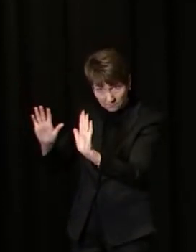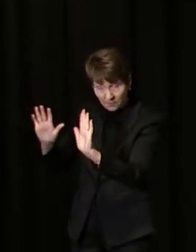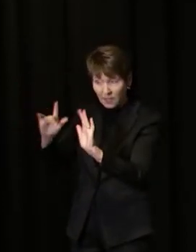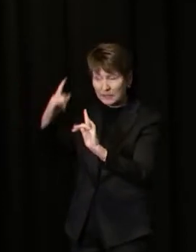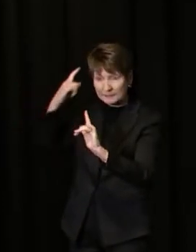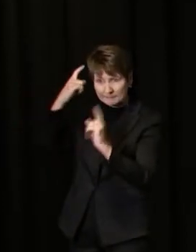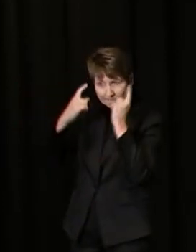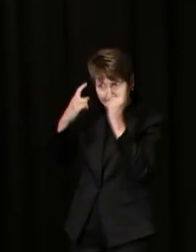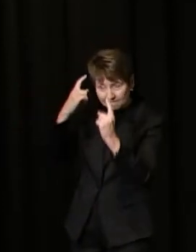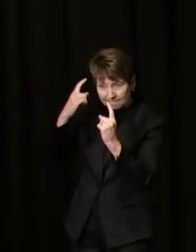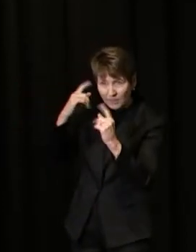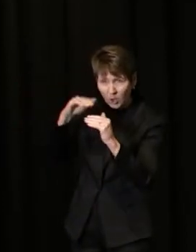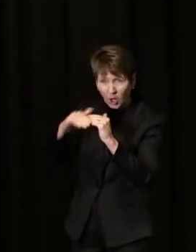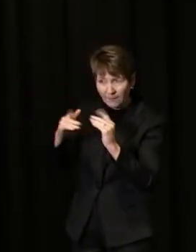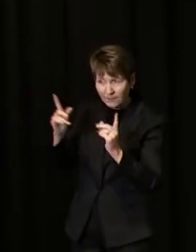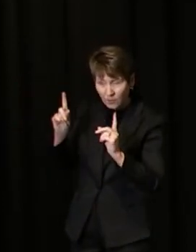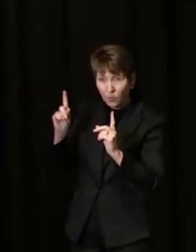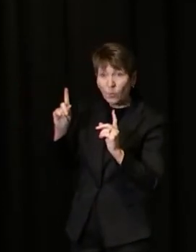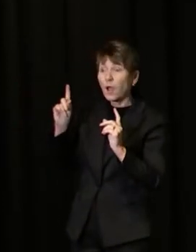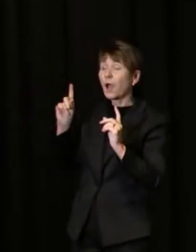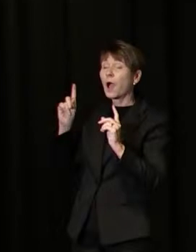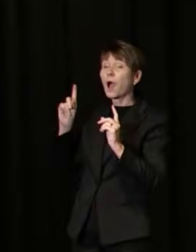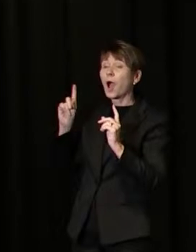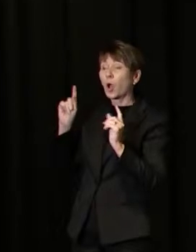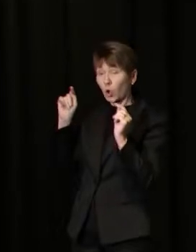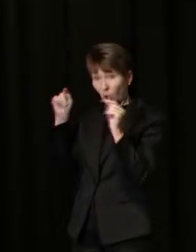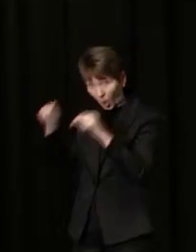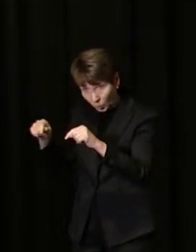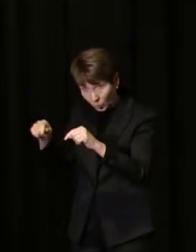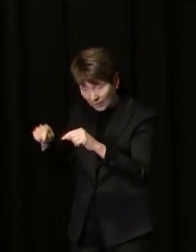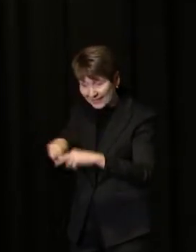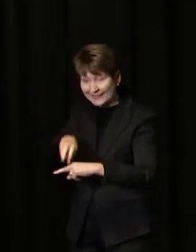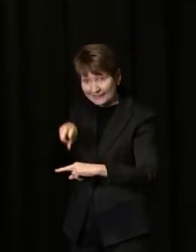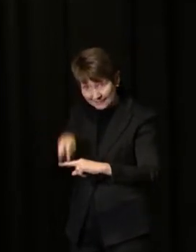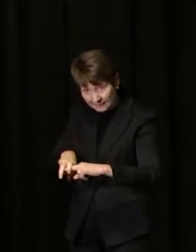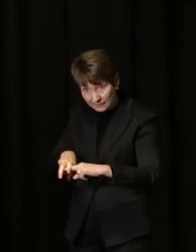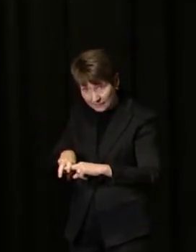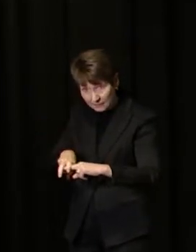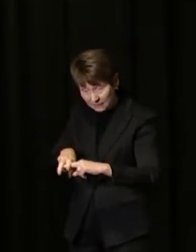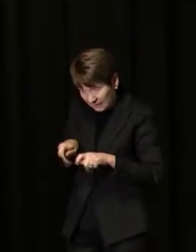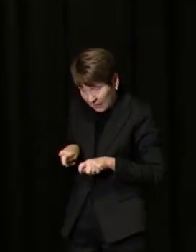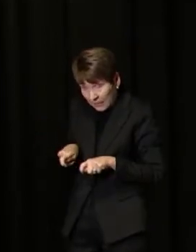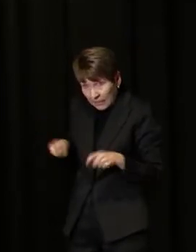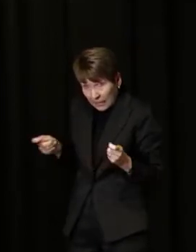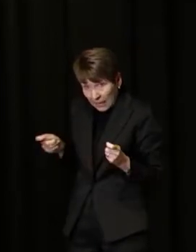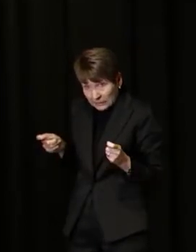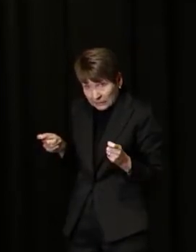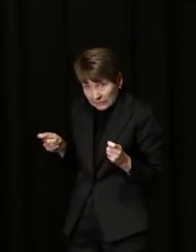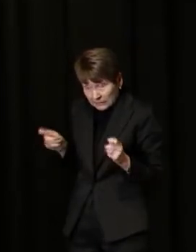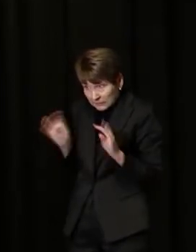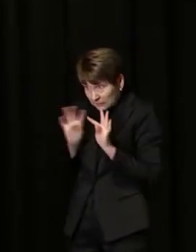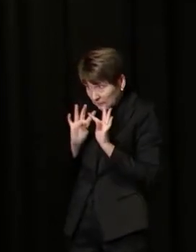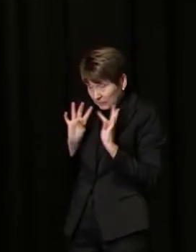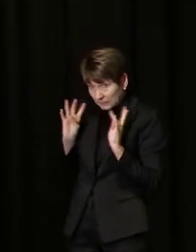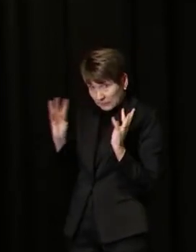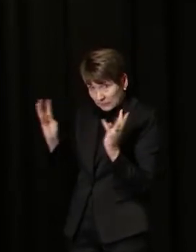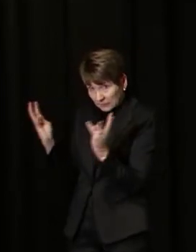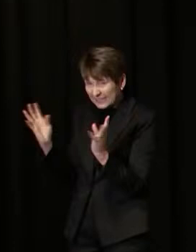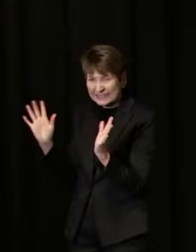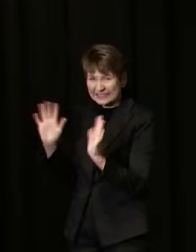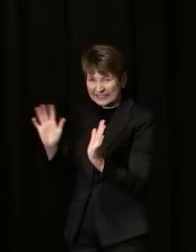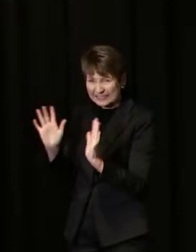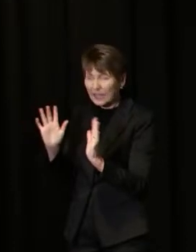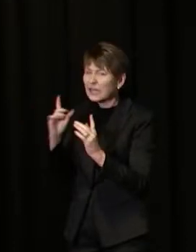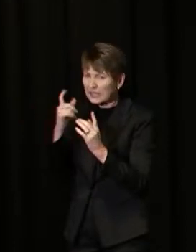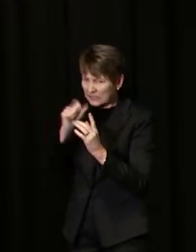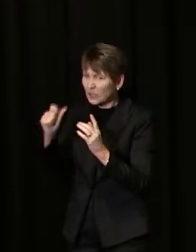hand hygiene, all that sort of stuff. There'll have to be a little bit of spacing, and the reason for that is that the virus will still be here. It'll only